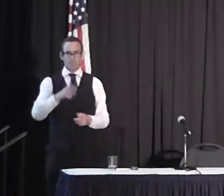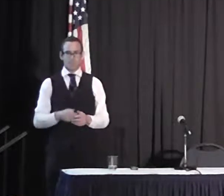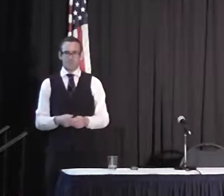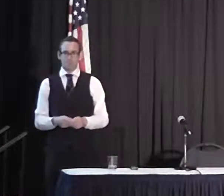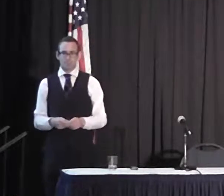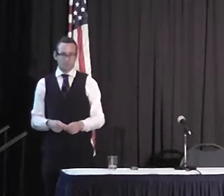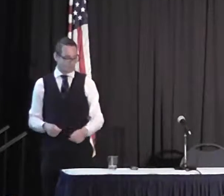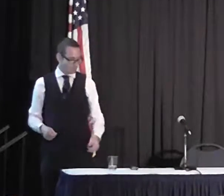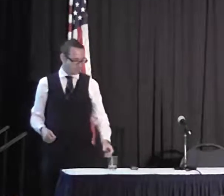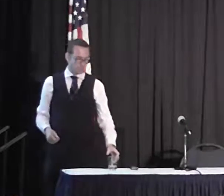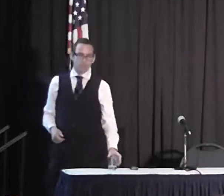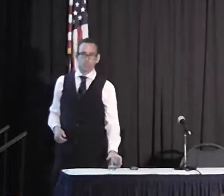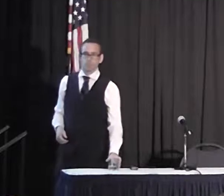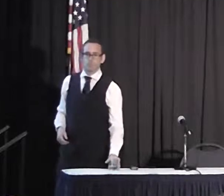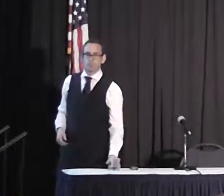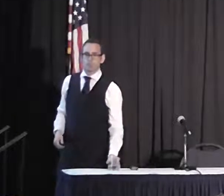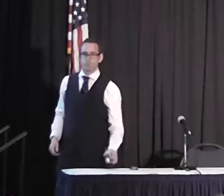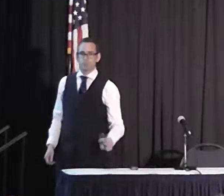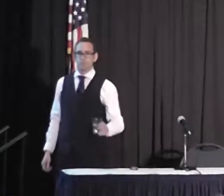Sir?